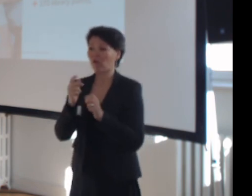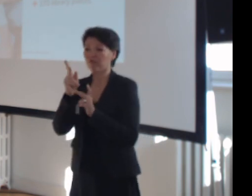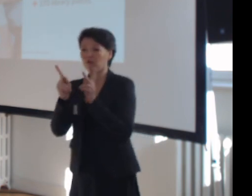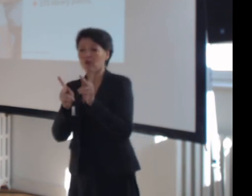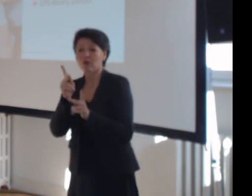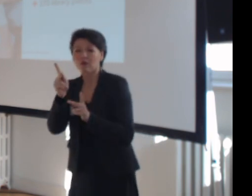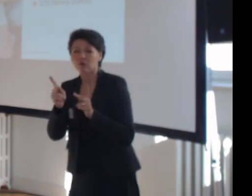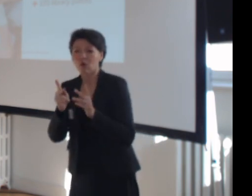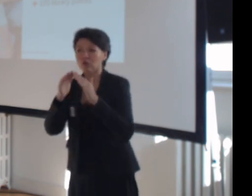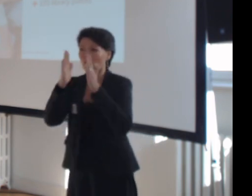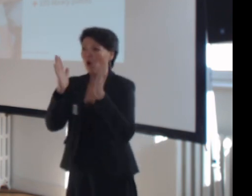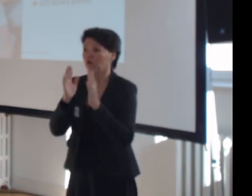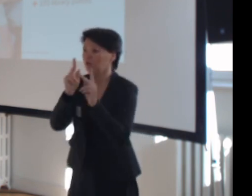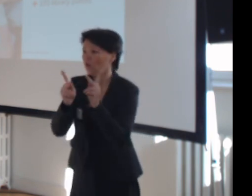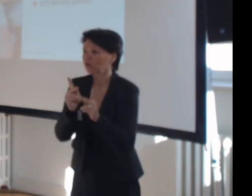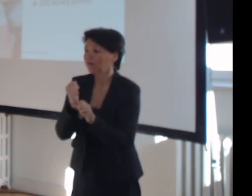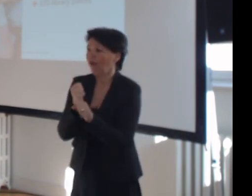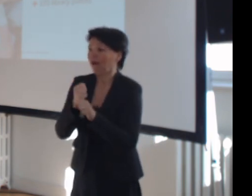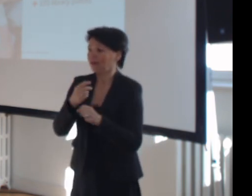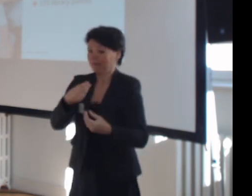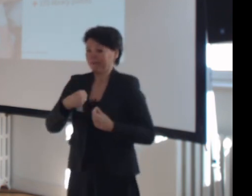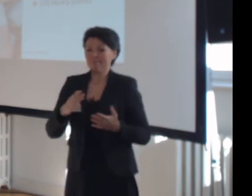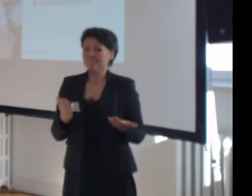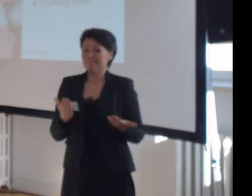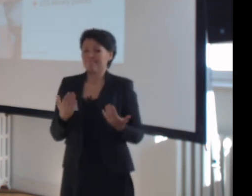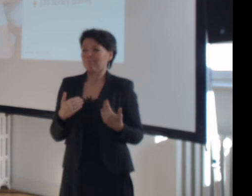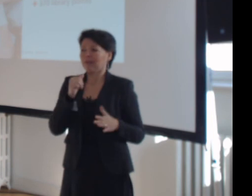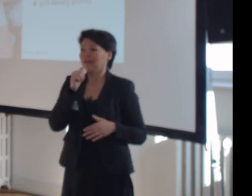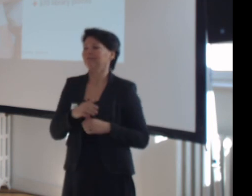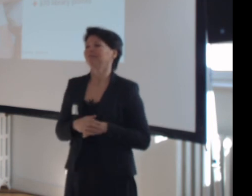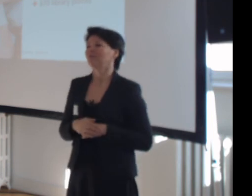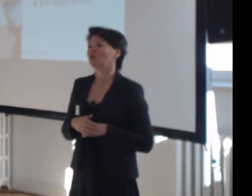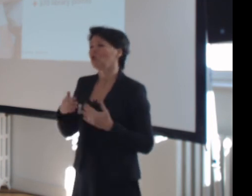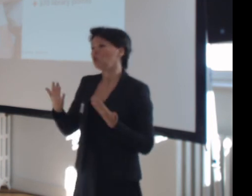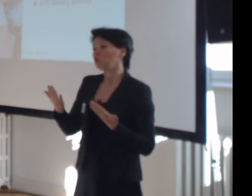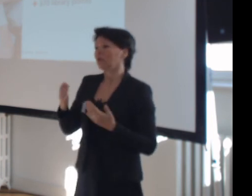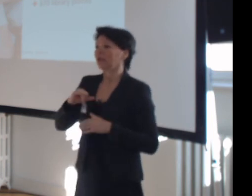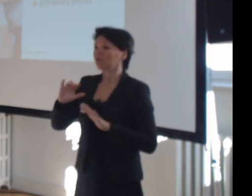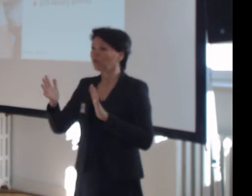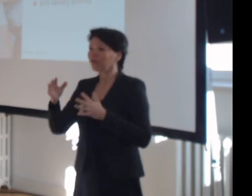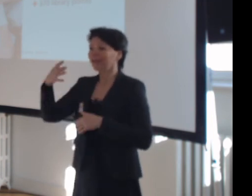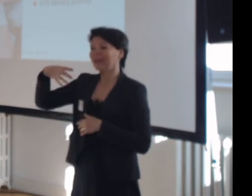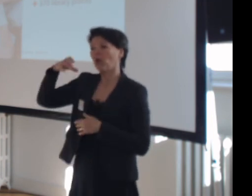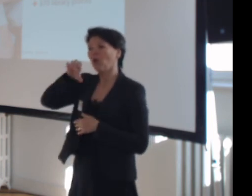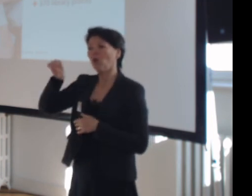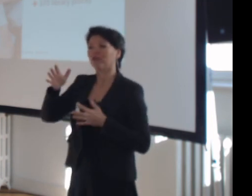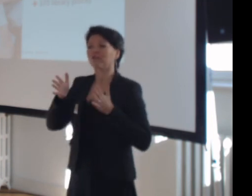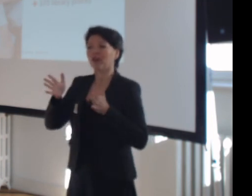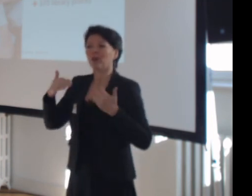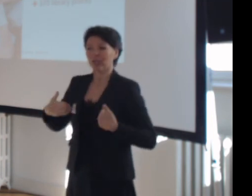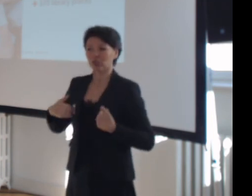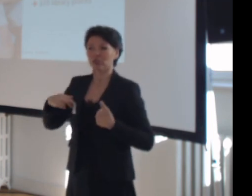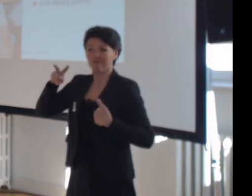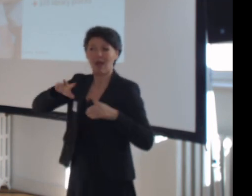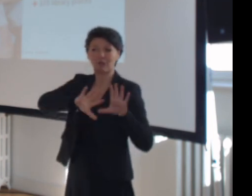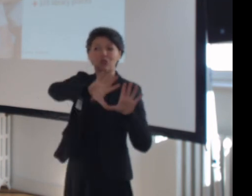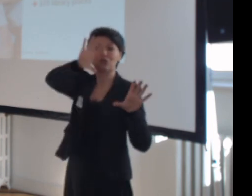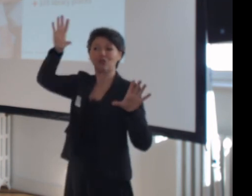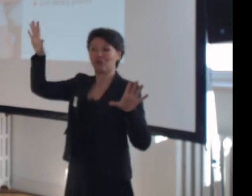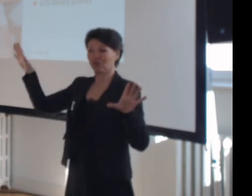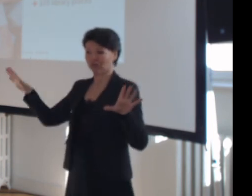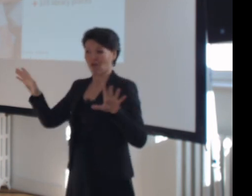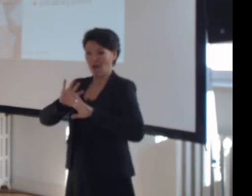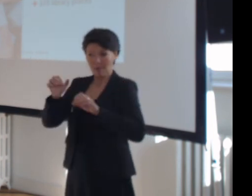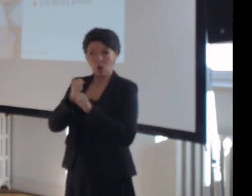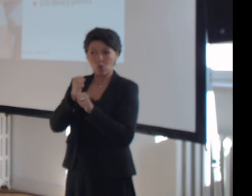tasks. Currently, we have 900 volunteers working all over Flanders for Zoidberg, and we are active